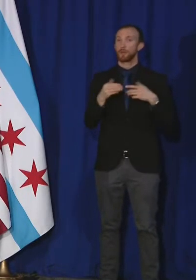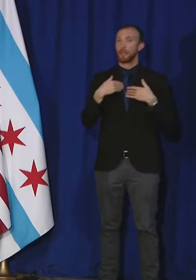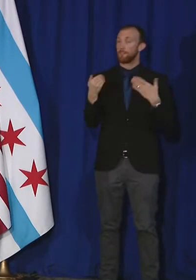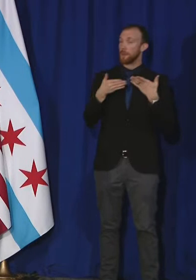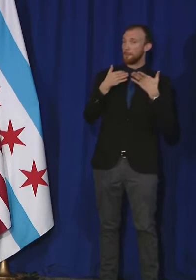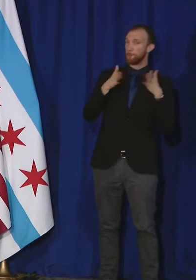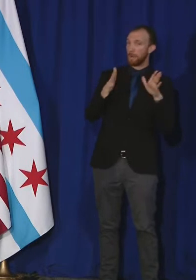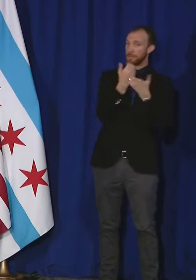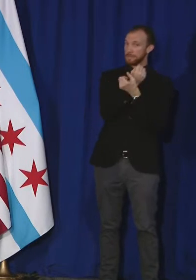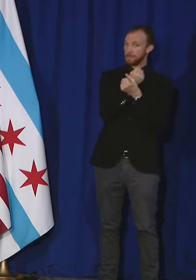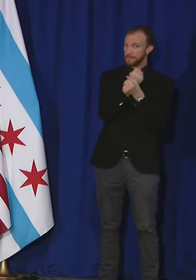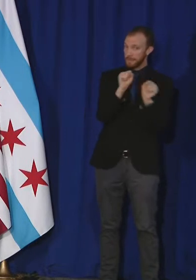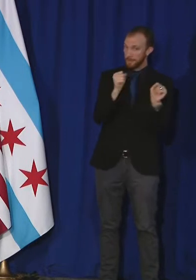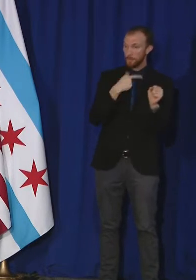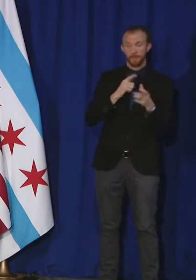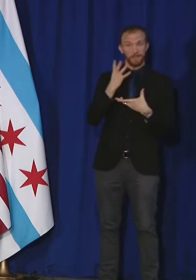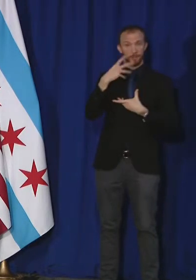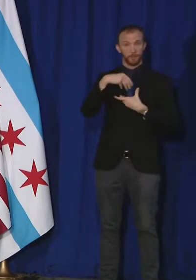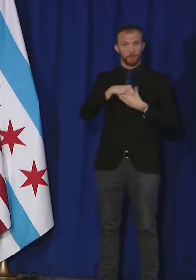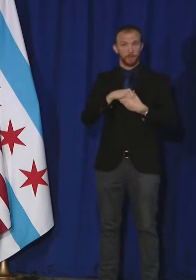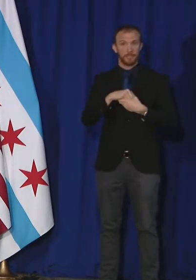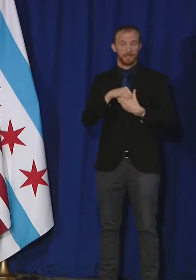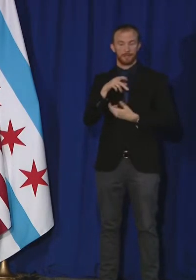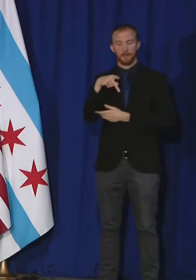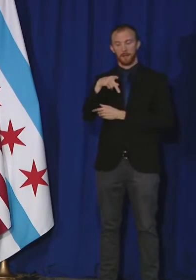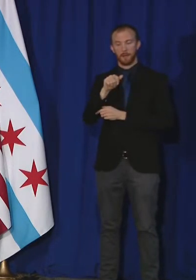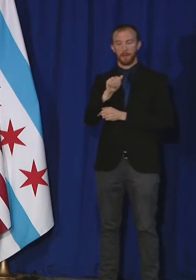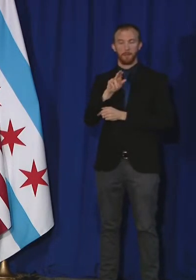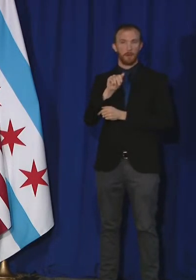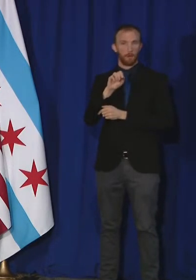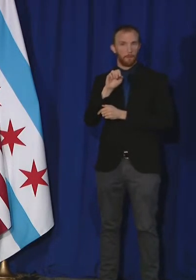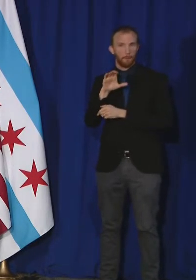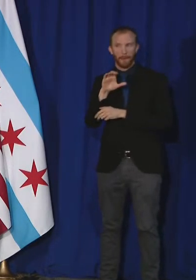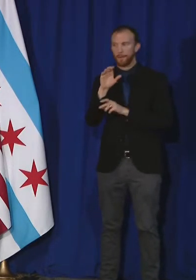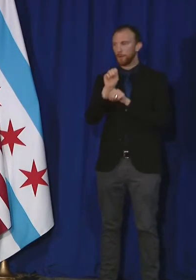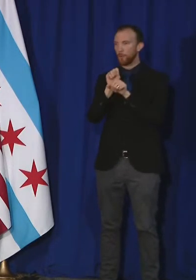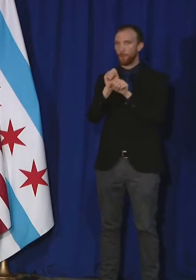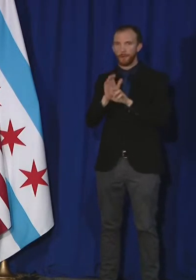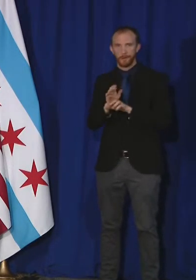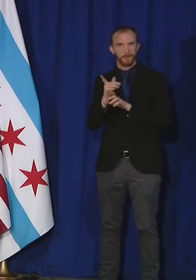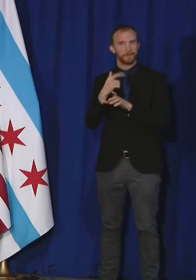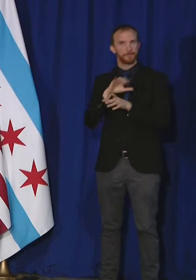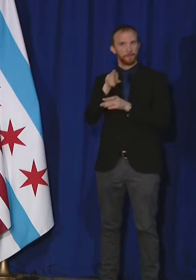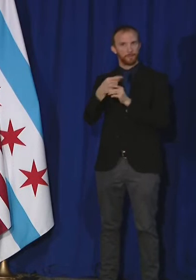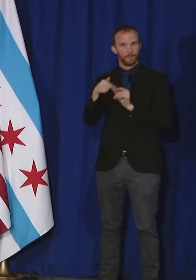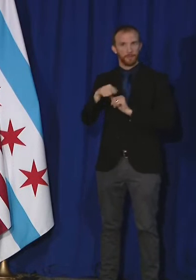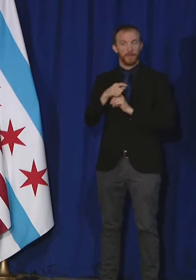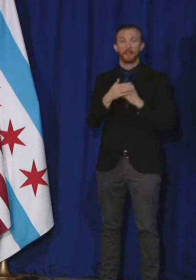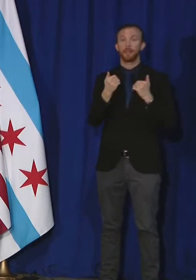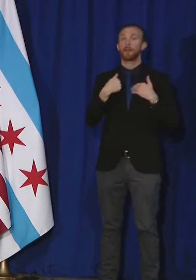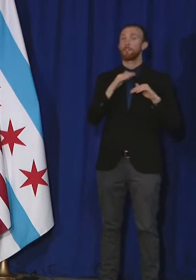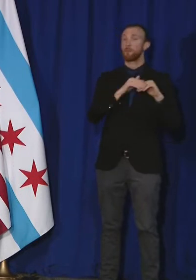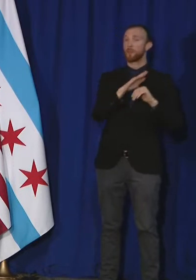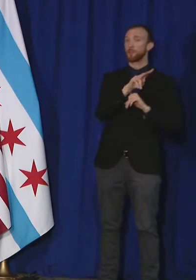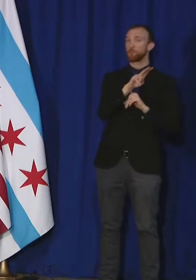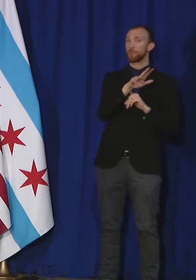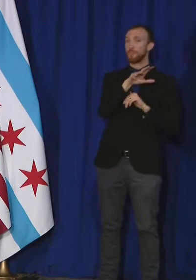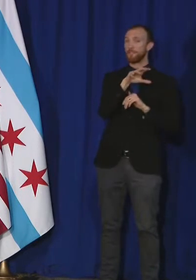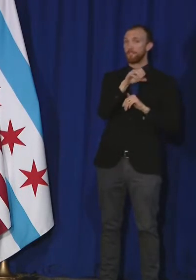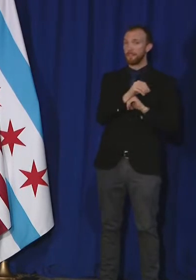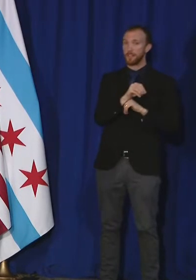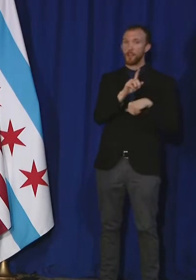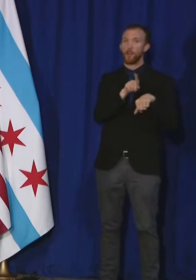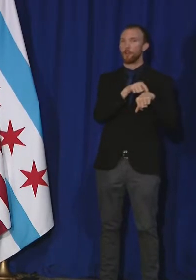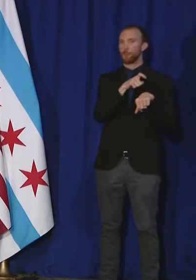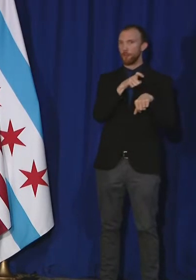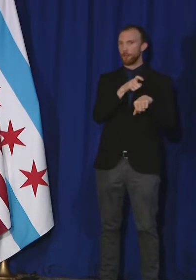public safety, starting with our paramedics. We are now up to more than 250 long-term care